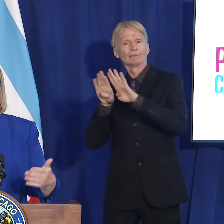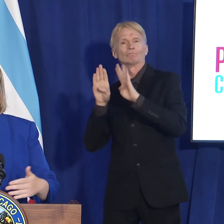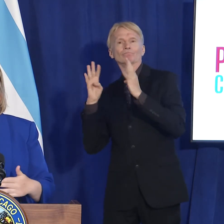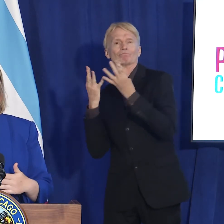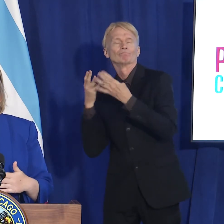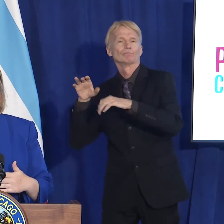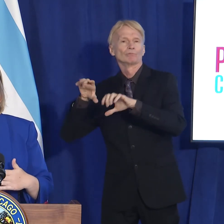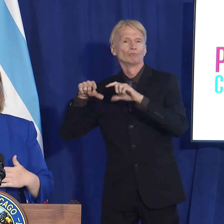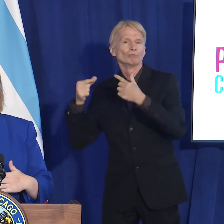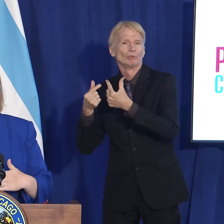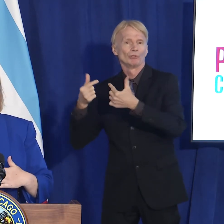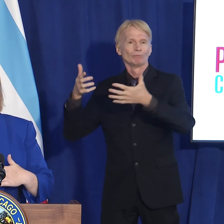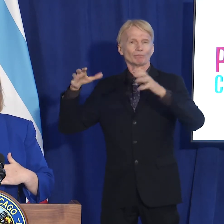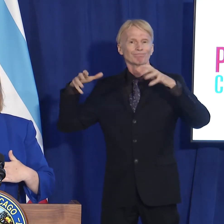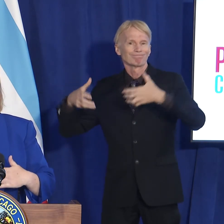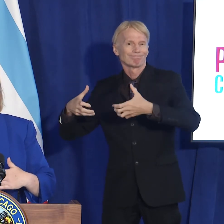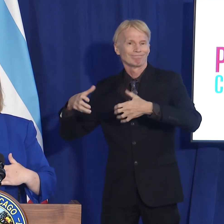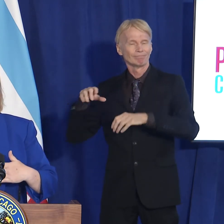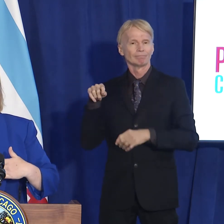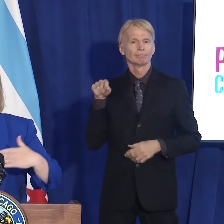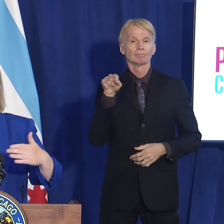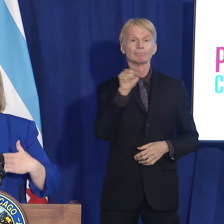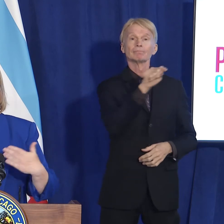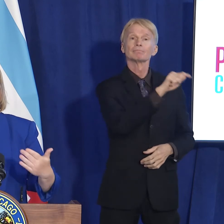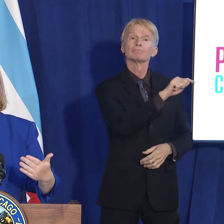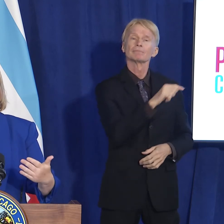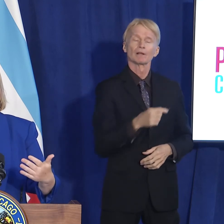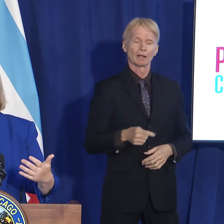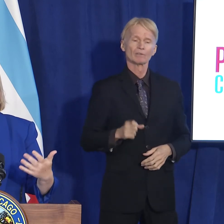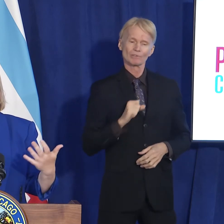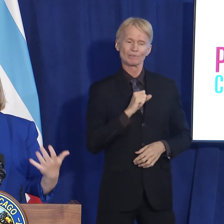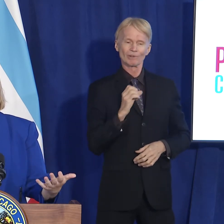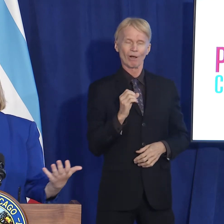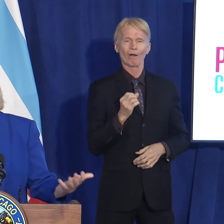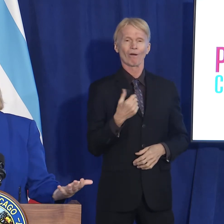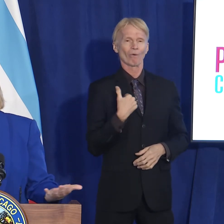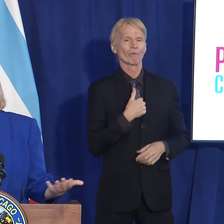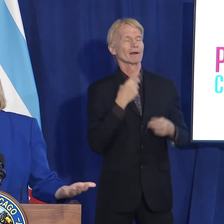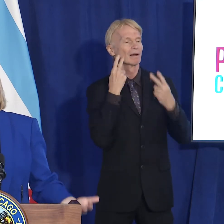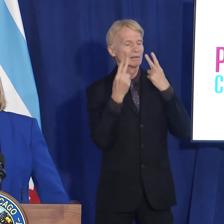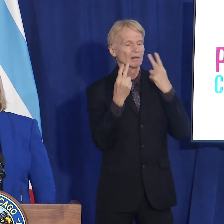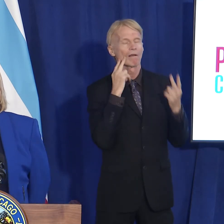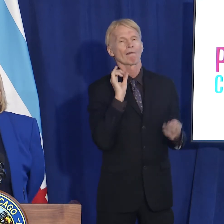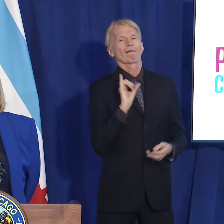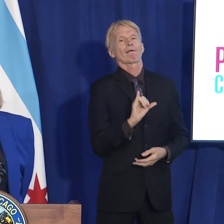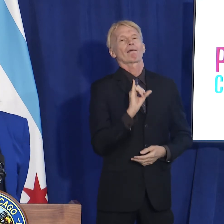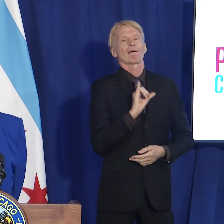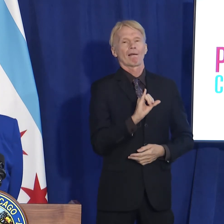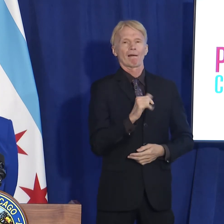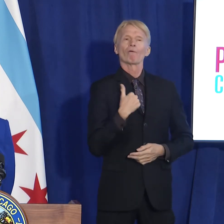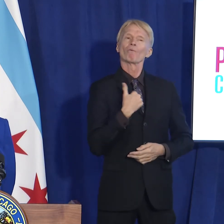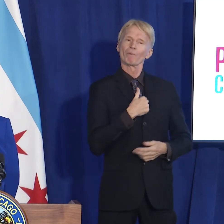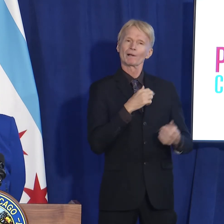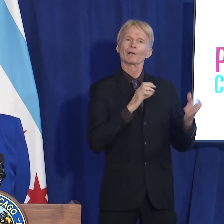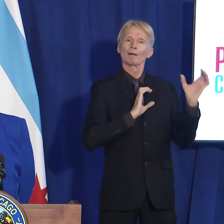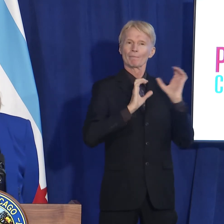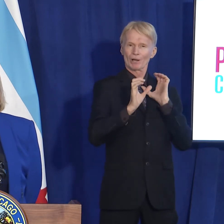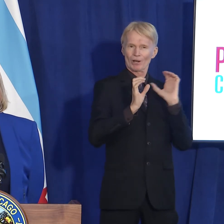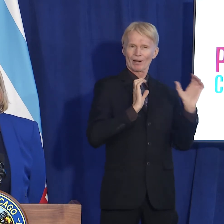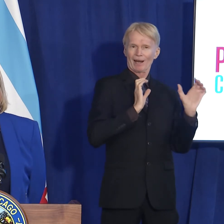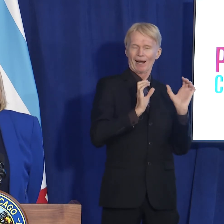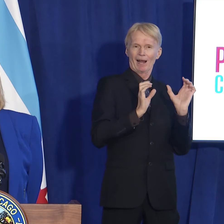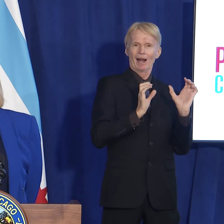thing that we've seen is that where you connect with people, there still are, we're seeing about half of the people where you have